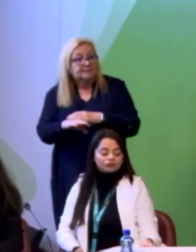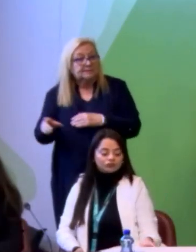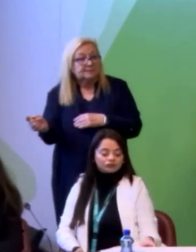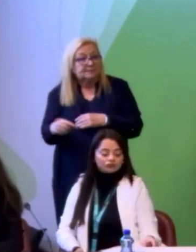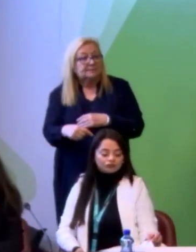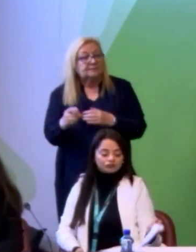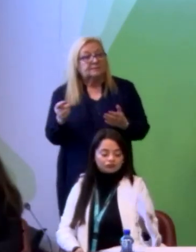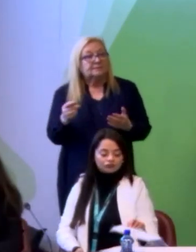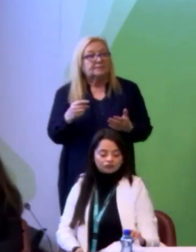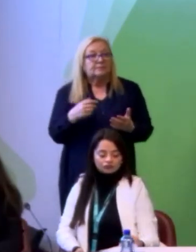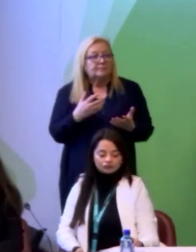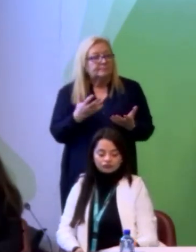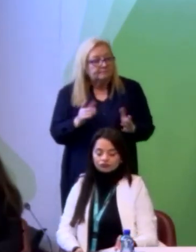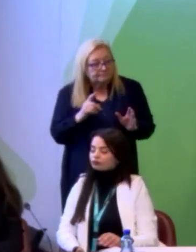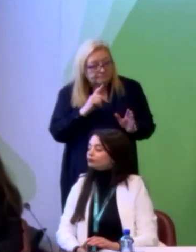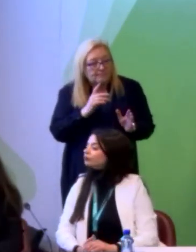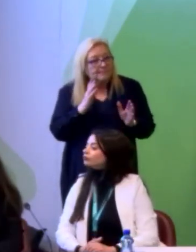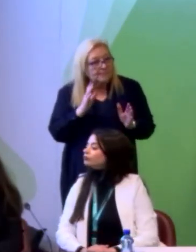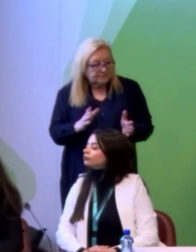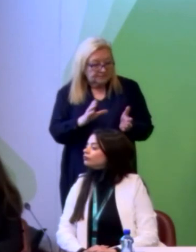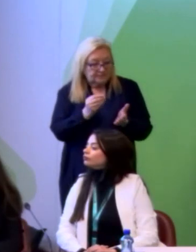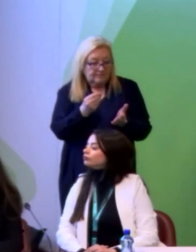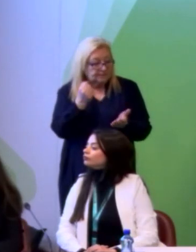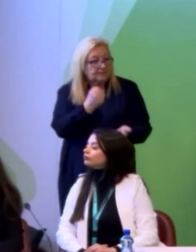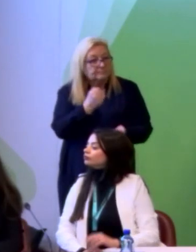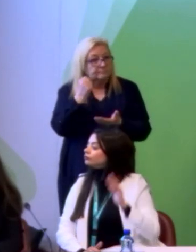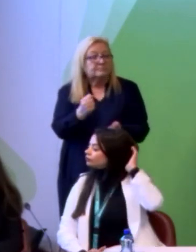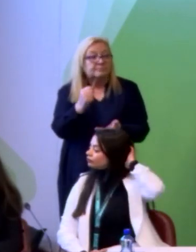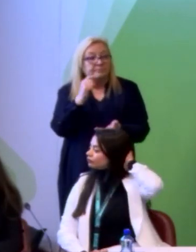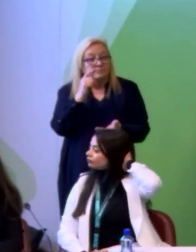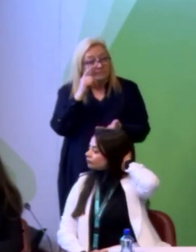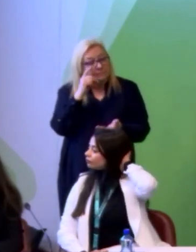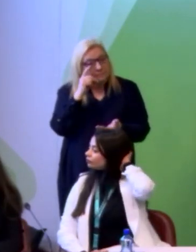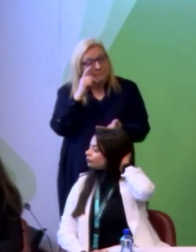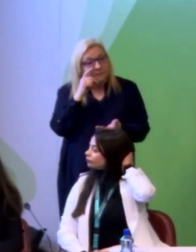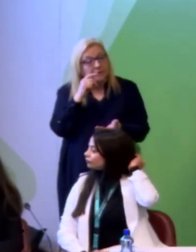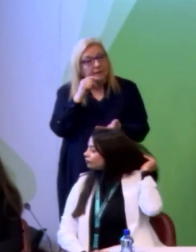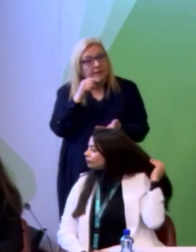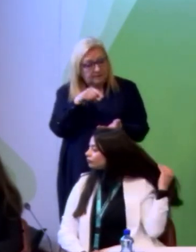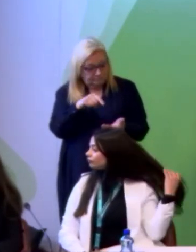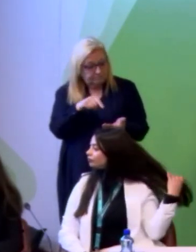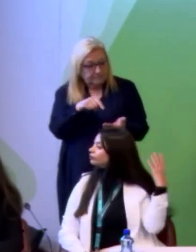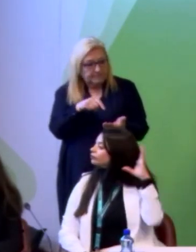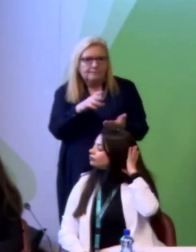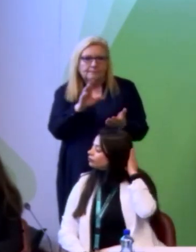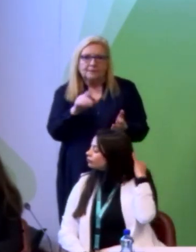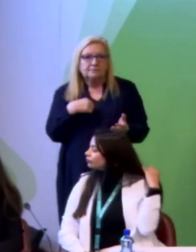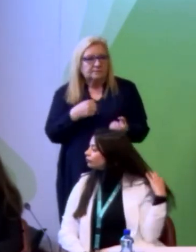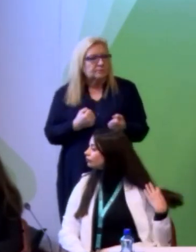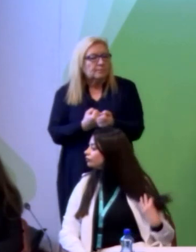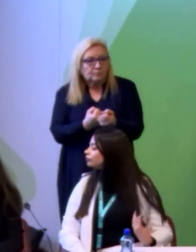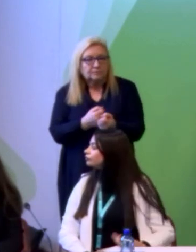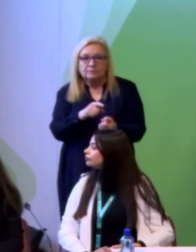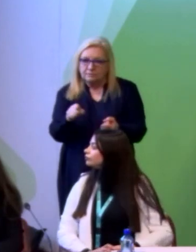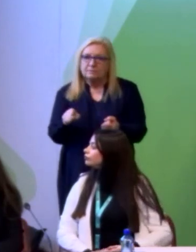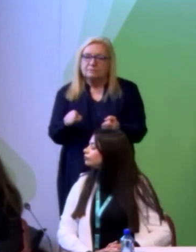funding is mandatory, that funding really looks and supports students with disabilities, any funding